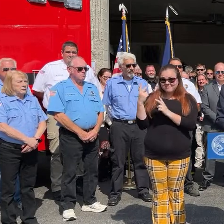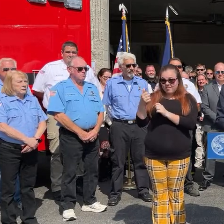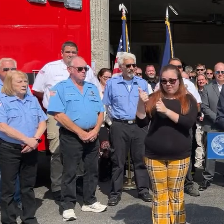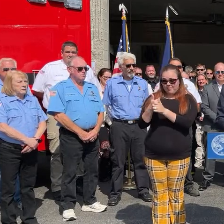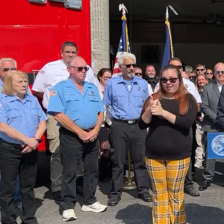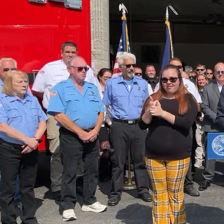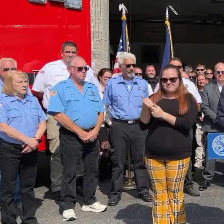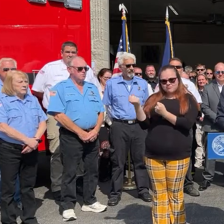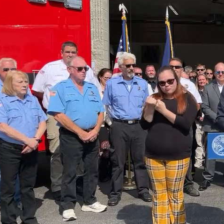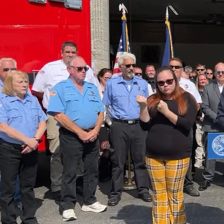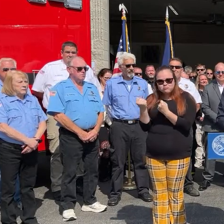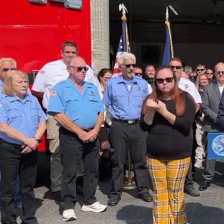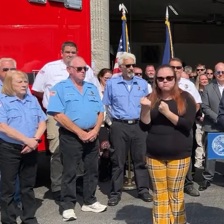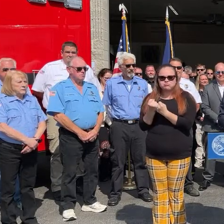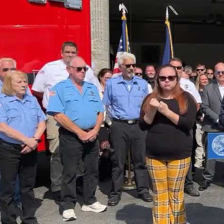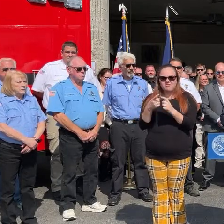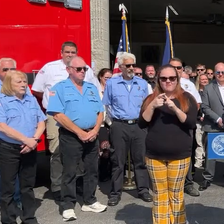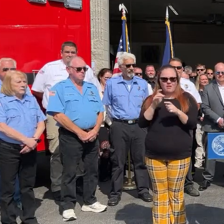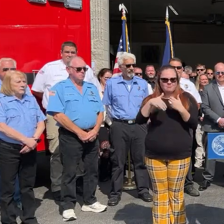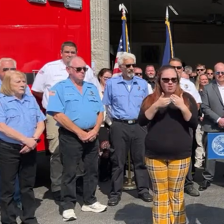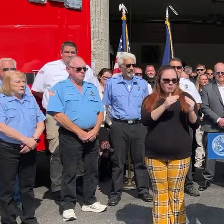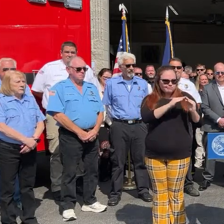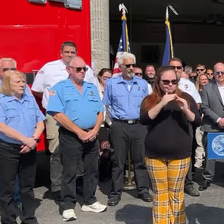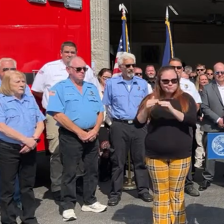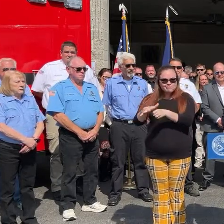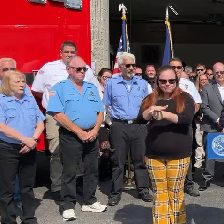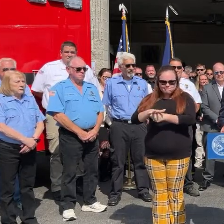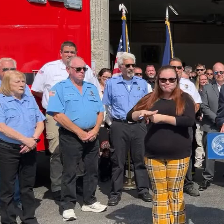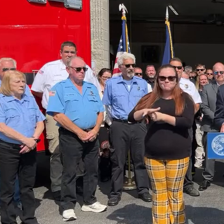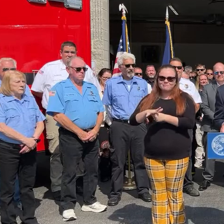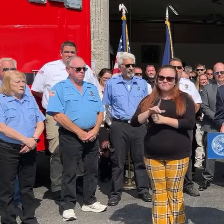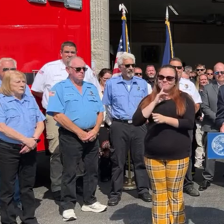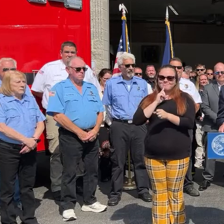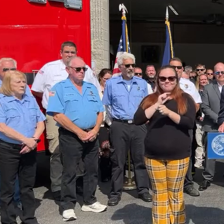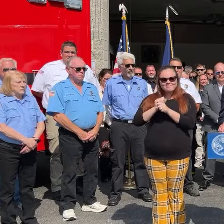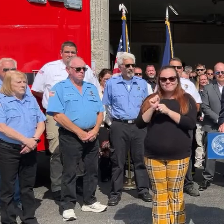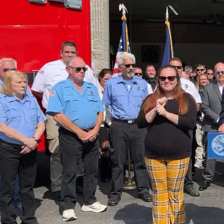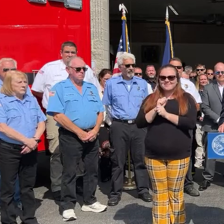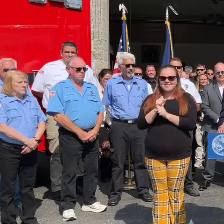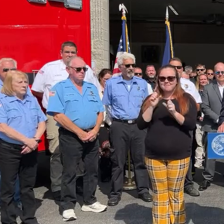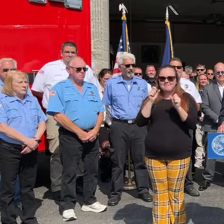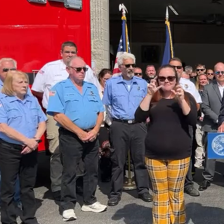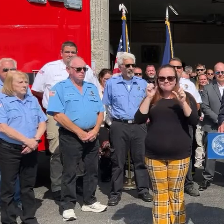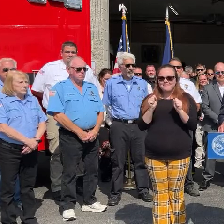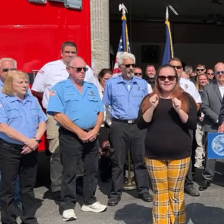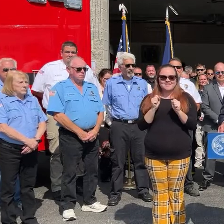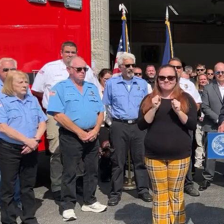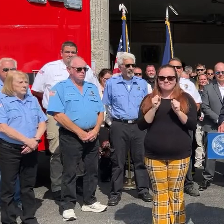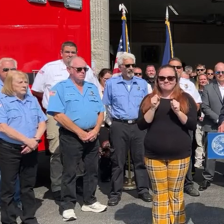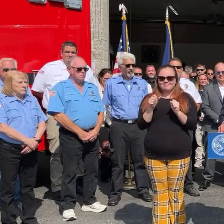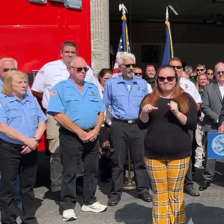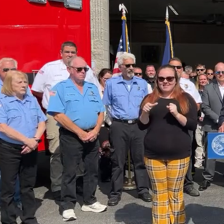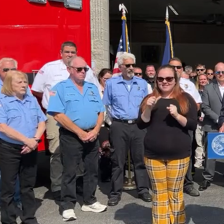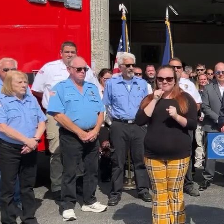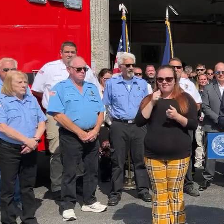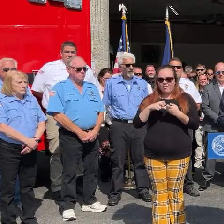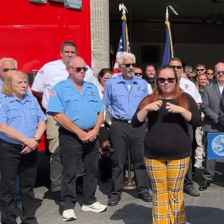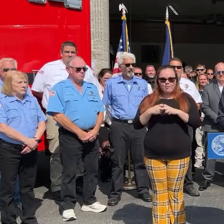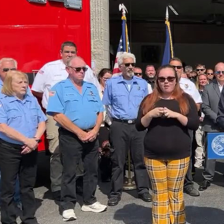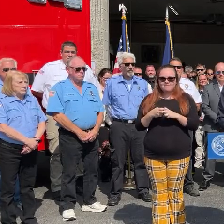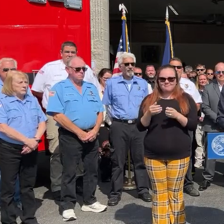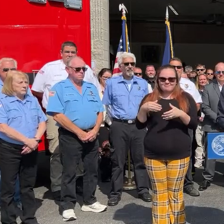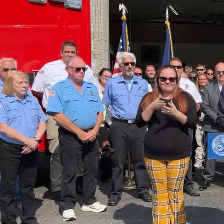with the support that we have from across the community, this is truly one of the ultimate nonpartisan issues I've ever dealt with in county